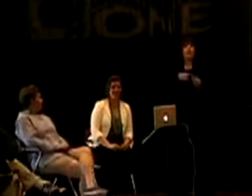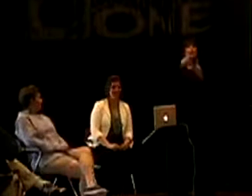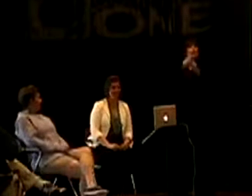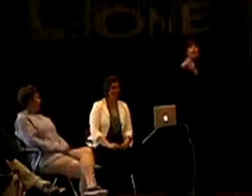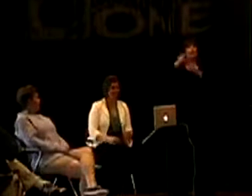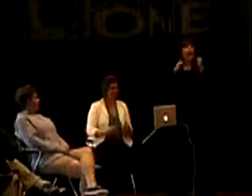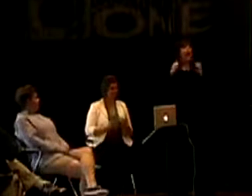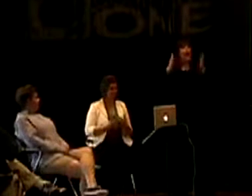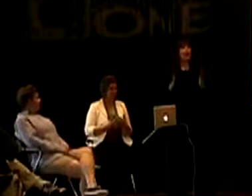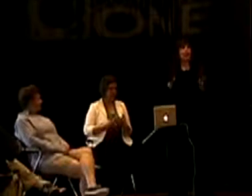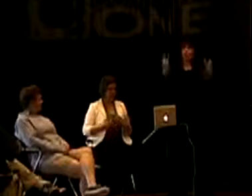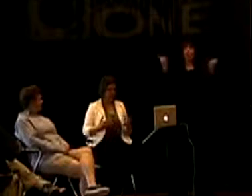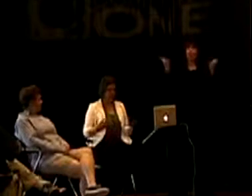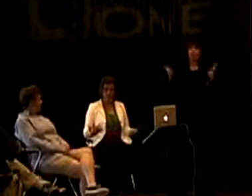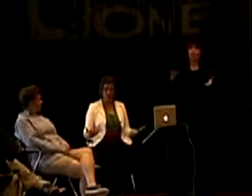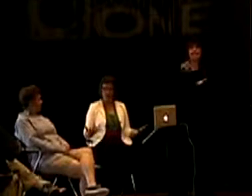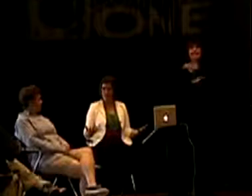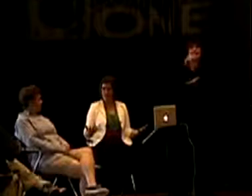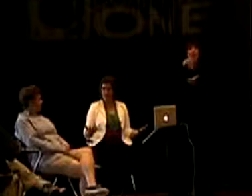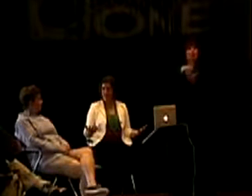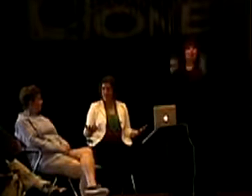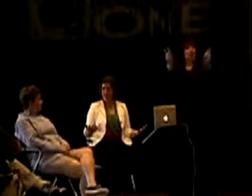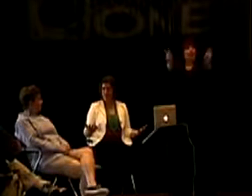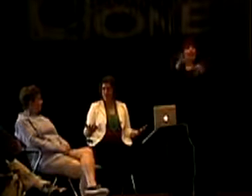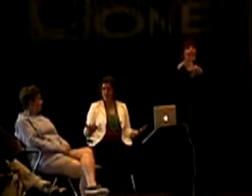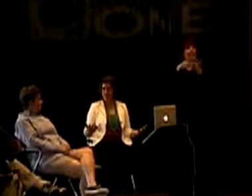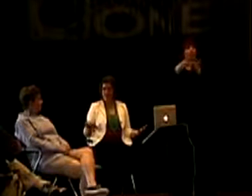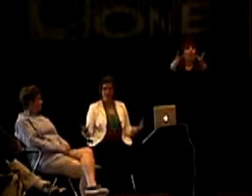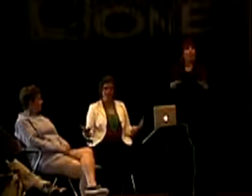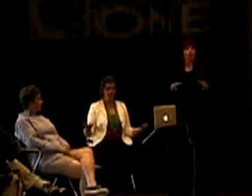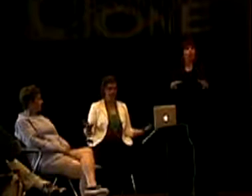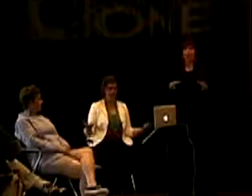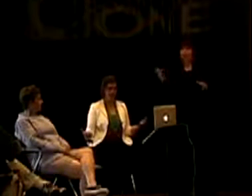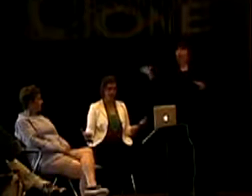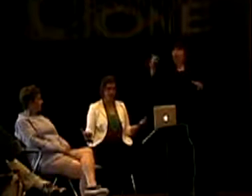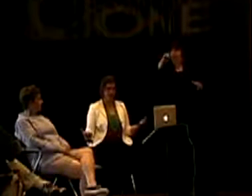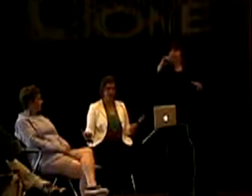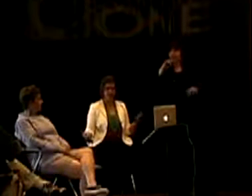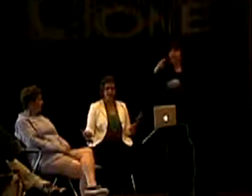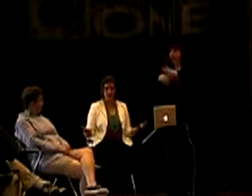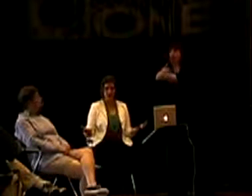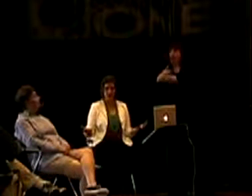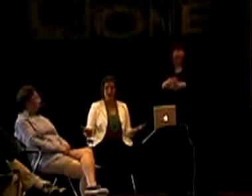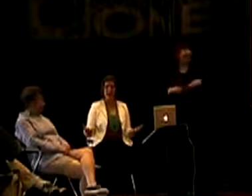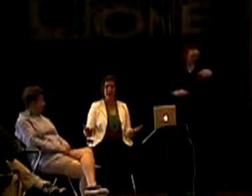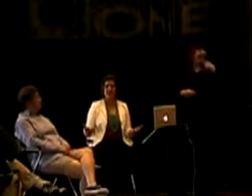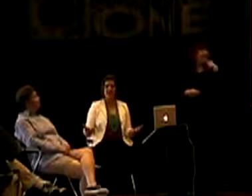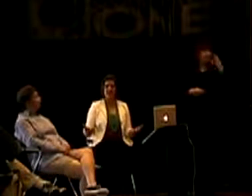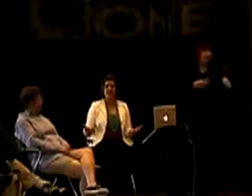the sort of central interpreter in the play between deaf and hearing worlds, playing